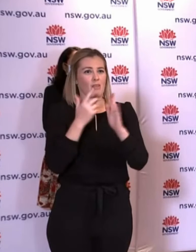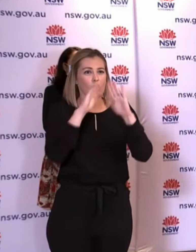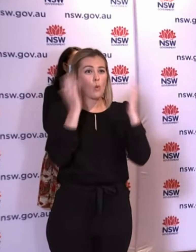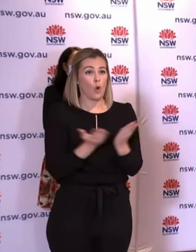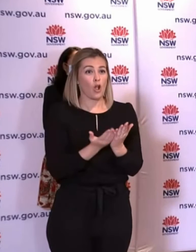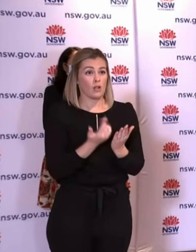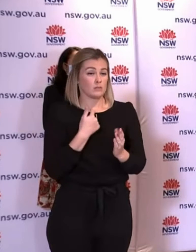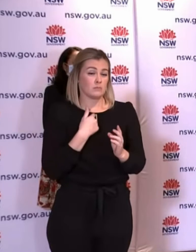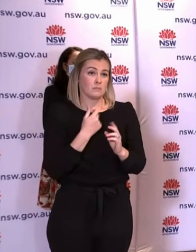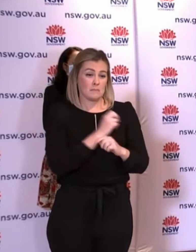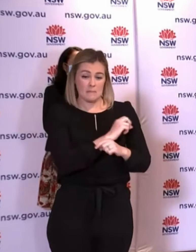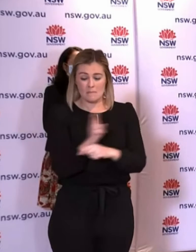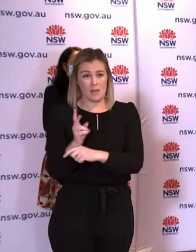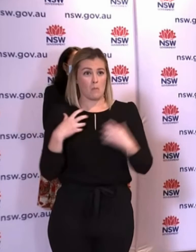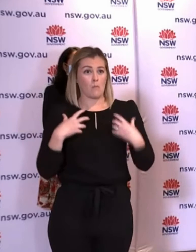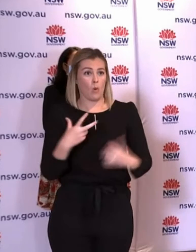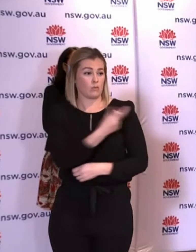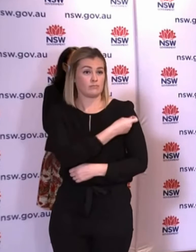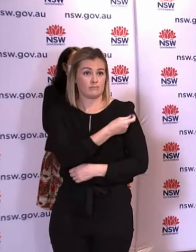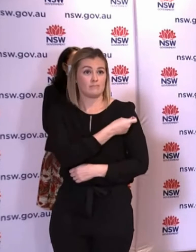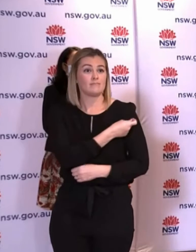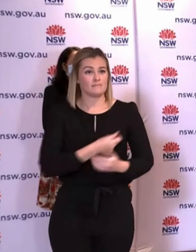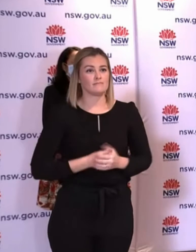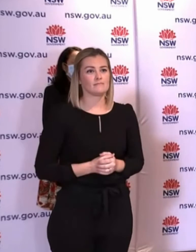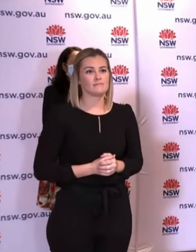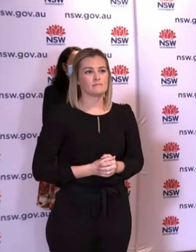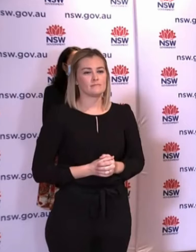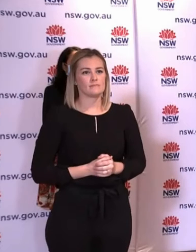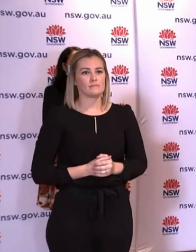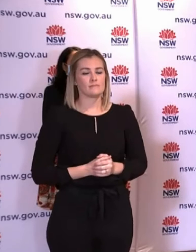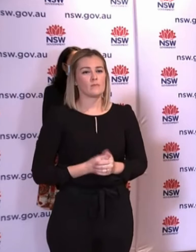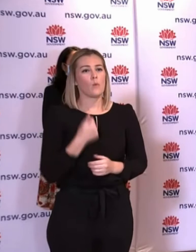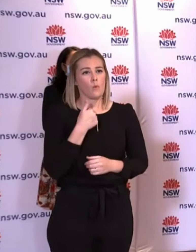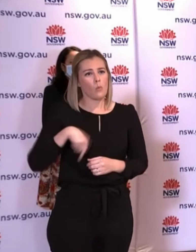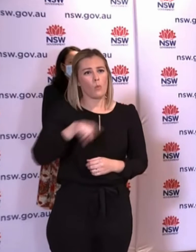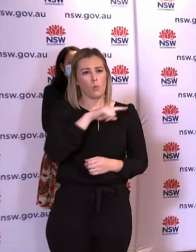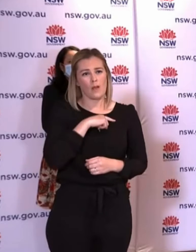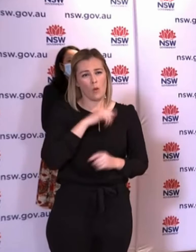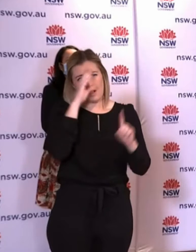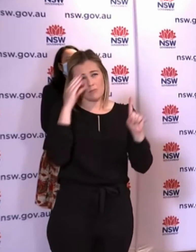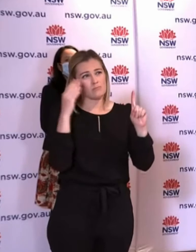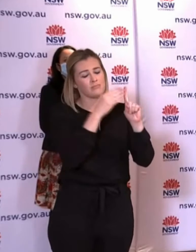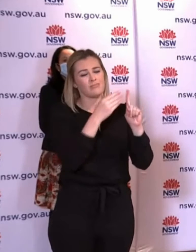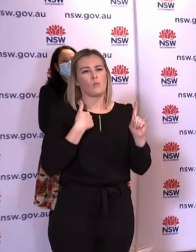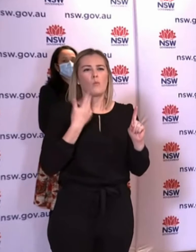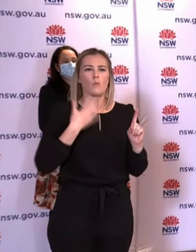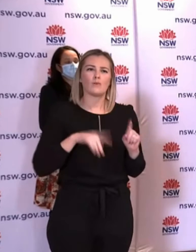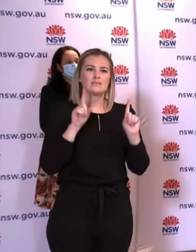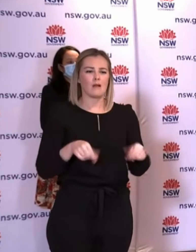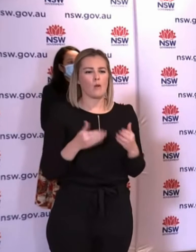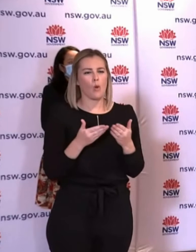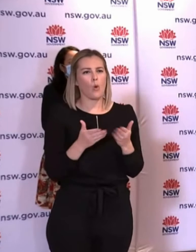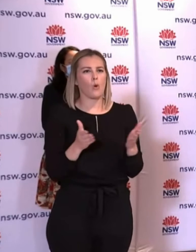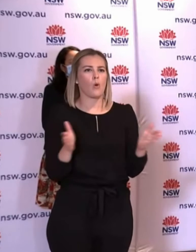it gets us that much closer to coming back to what is a much more normal life. So I thank each of our residents who are doing